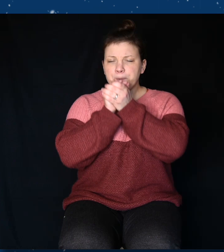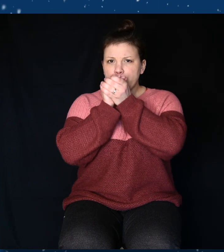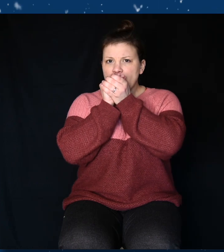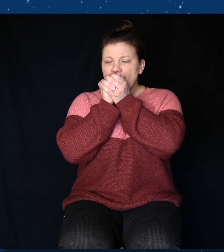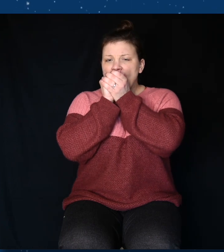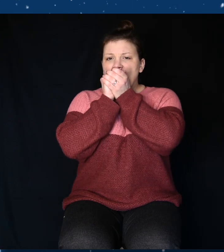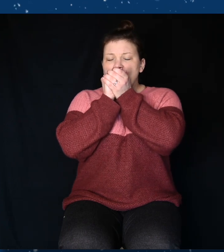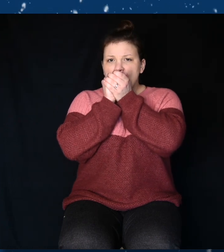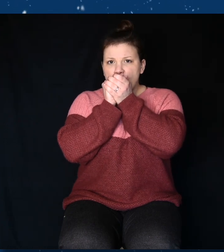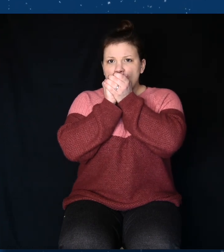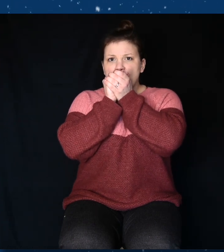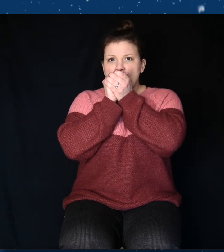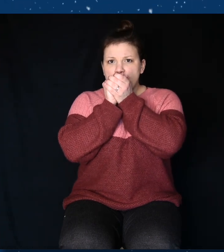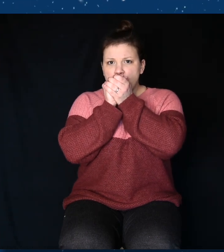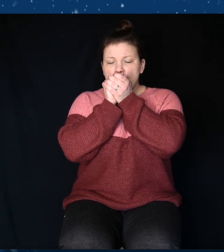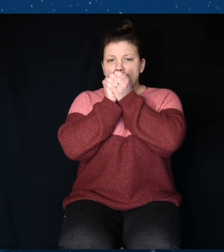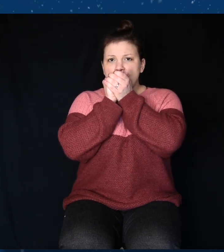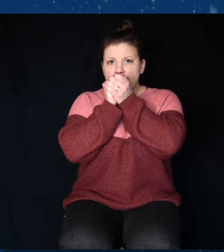this.